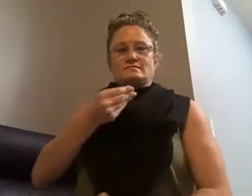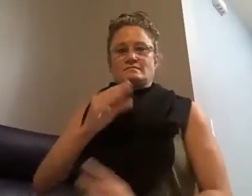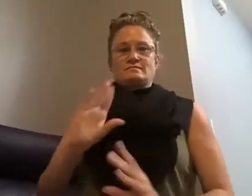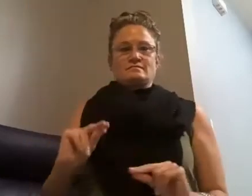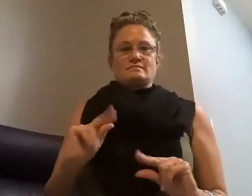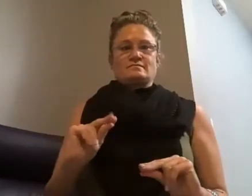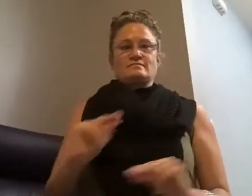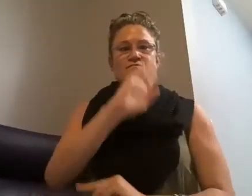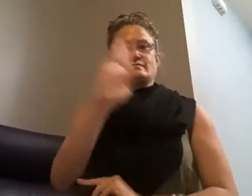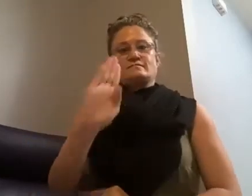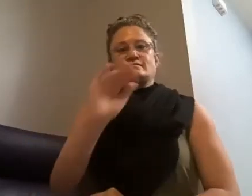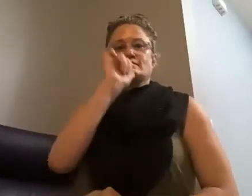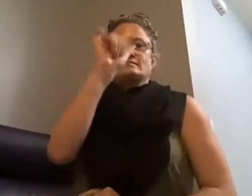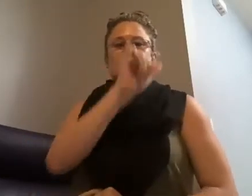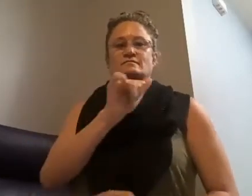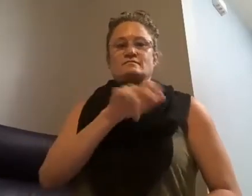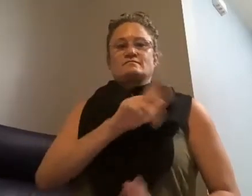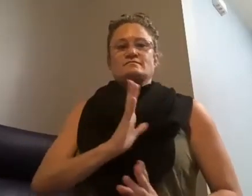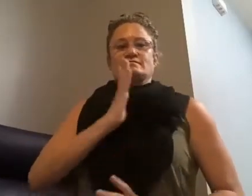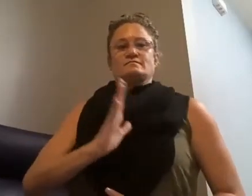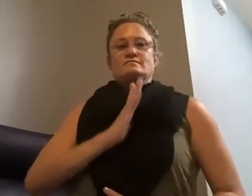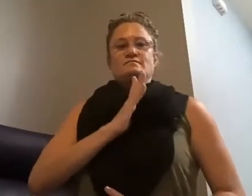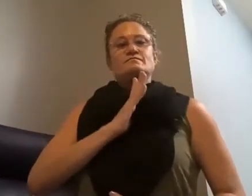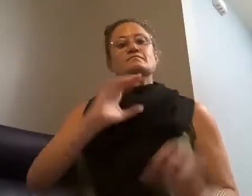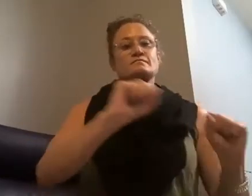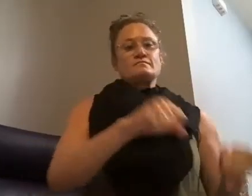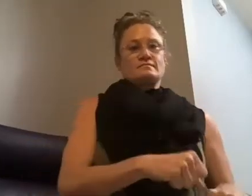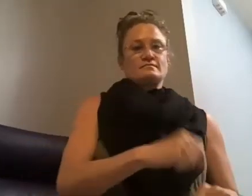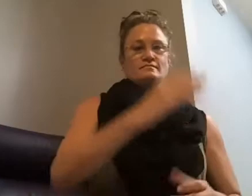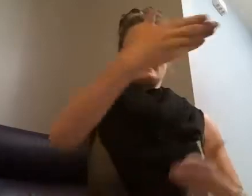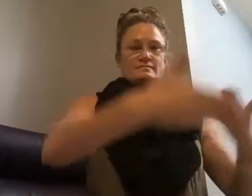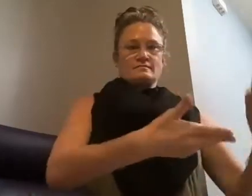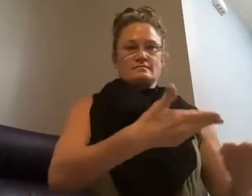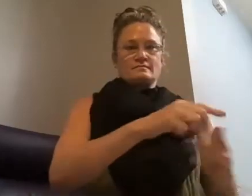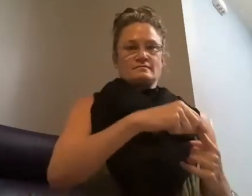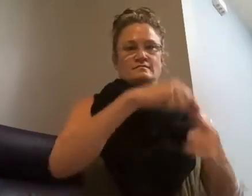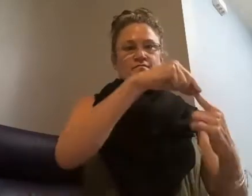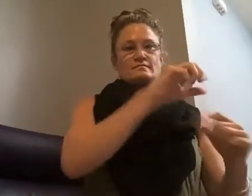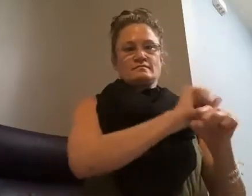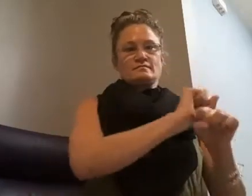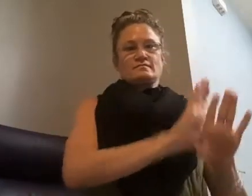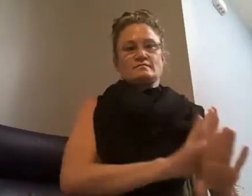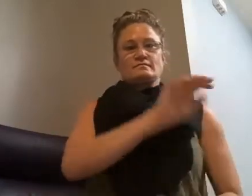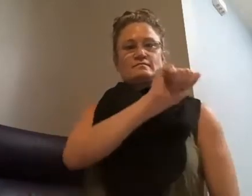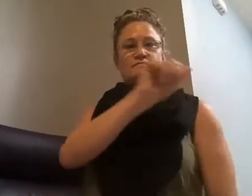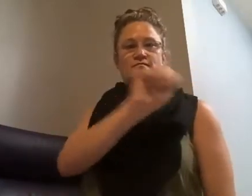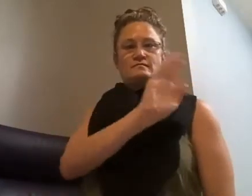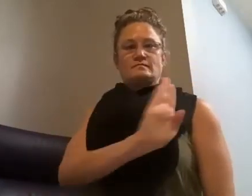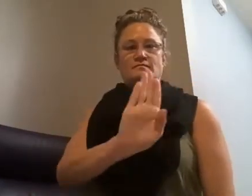forever unprofessional, but our service centers may employ special workers. 9, AA as such ought never be organized, but we may